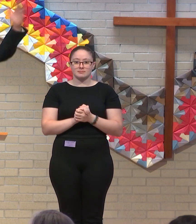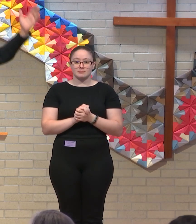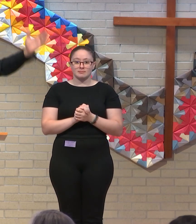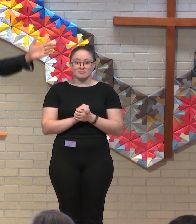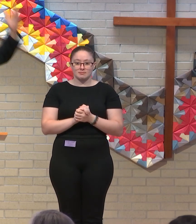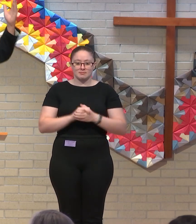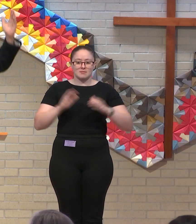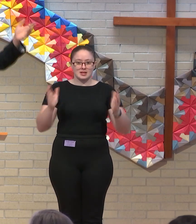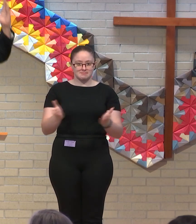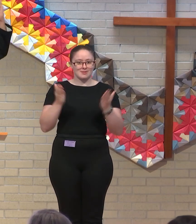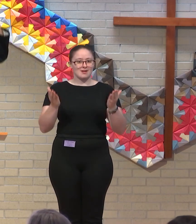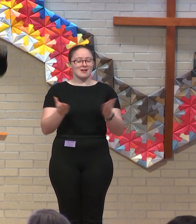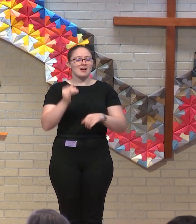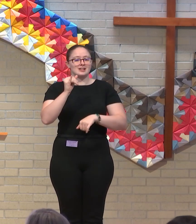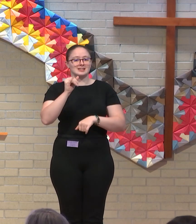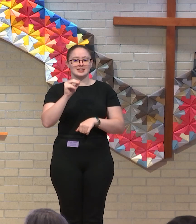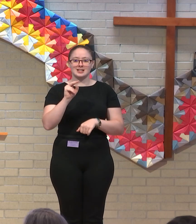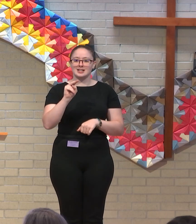Indiana.